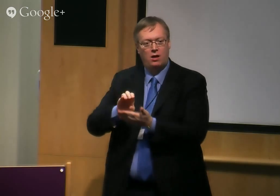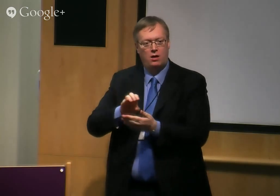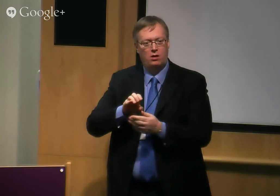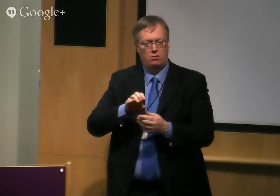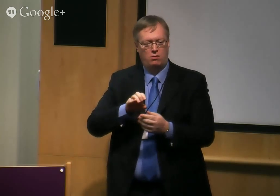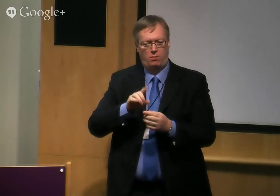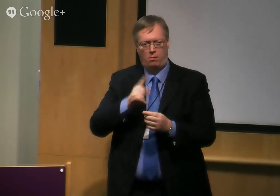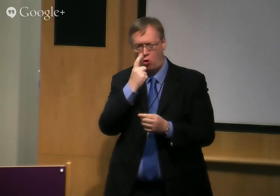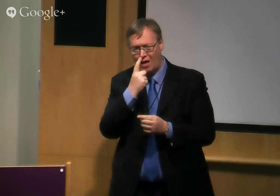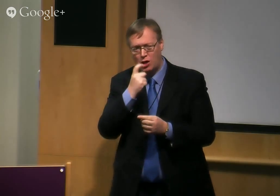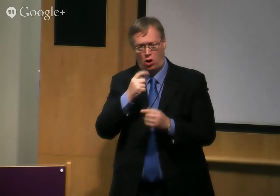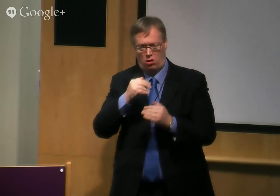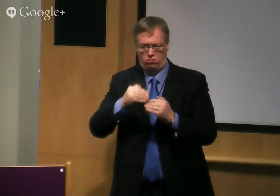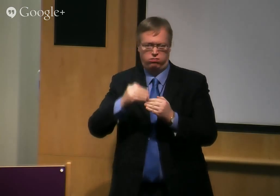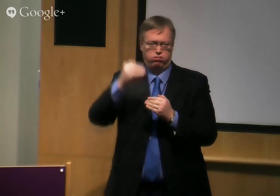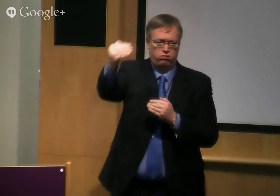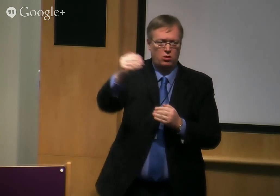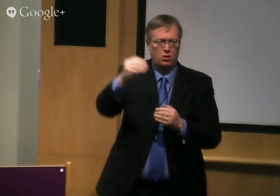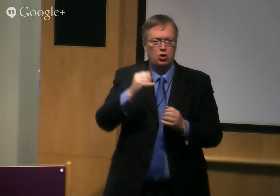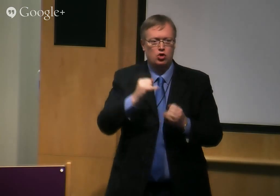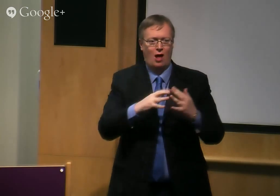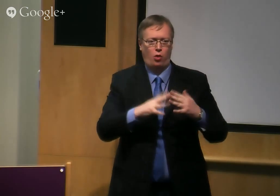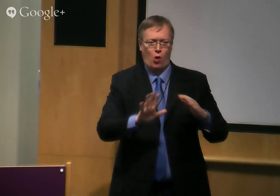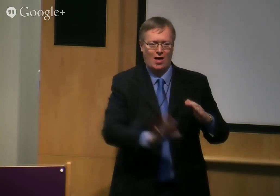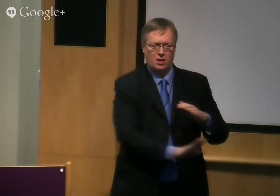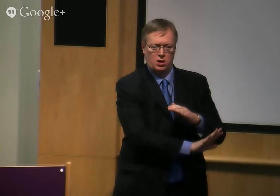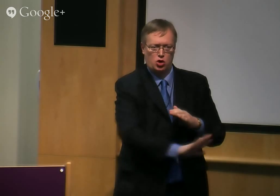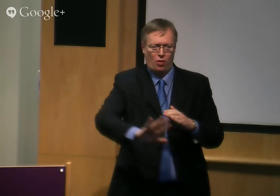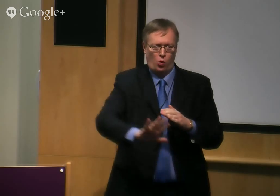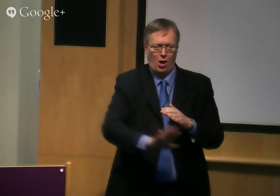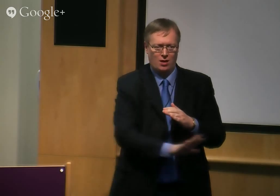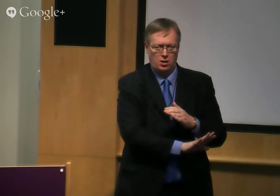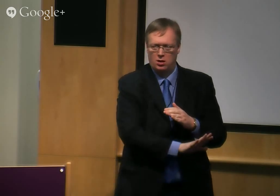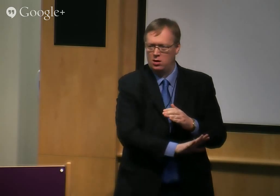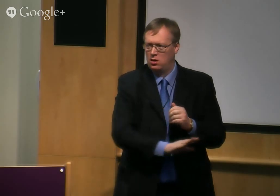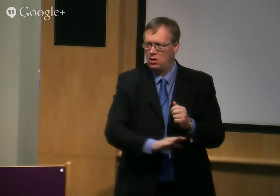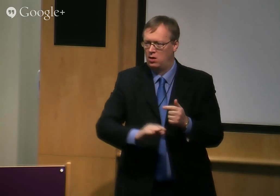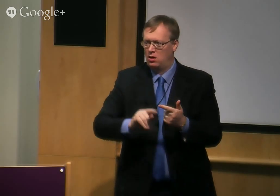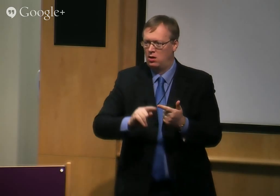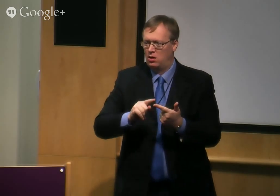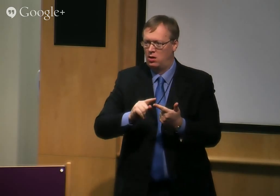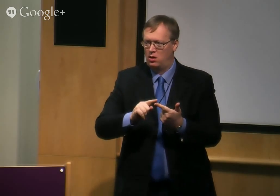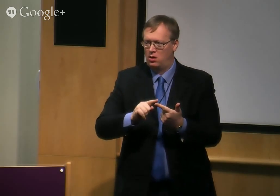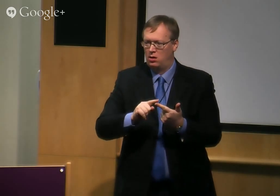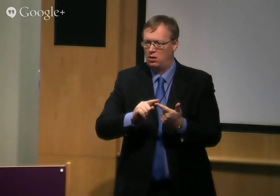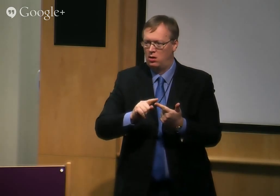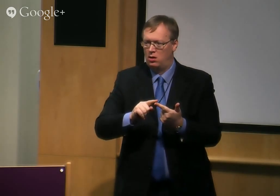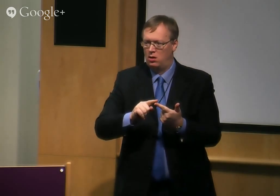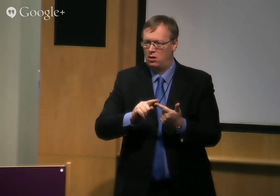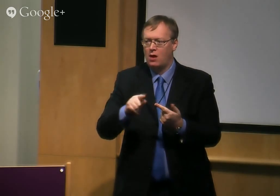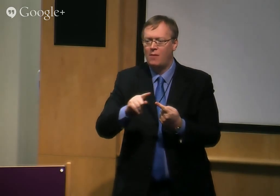we're looking at being able to look at funding potentials for the southwest of England. Yes,